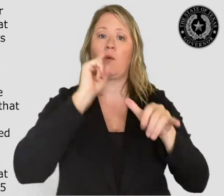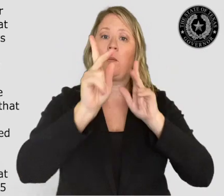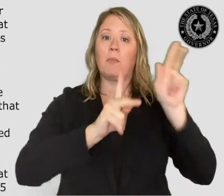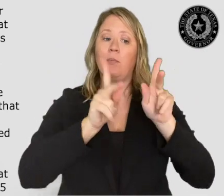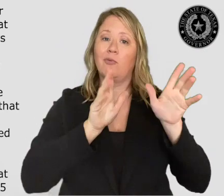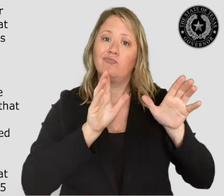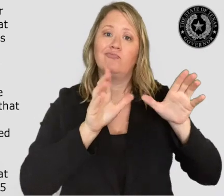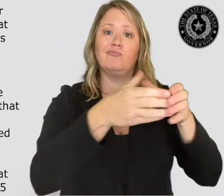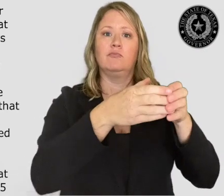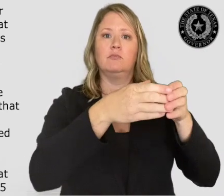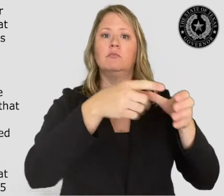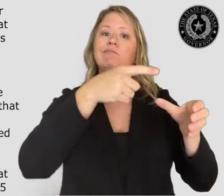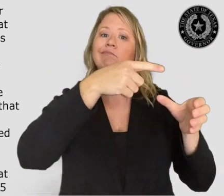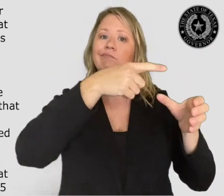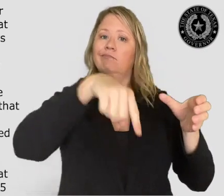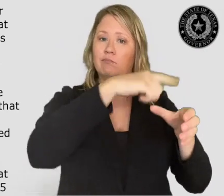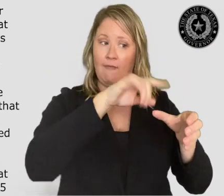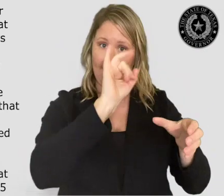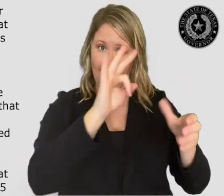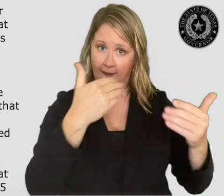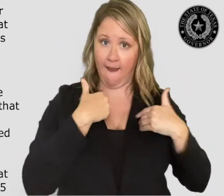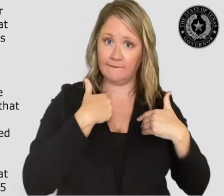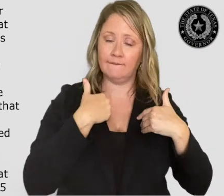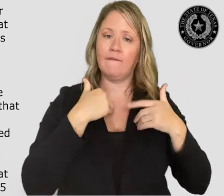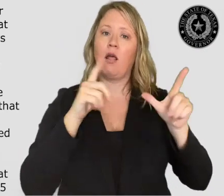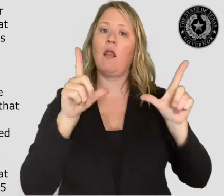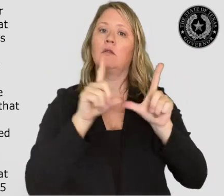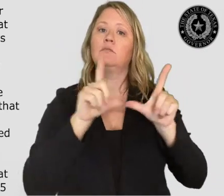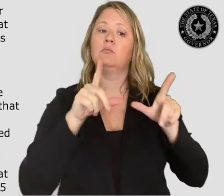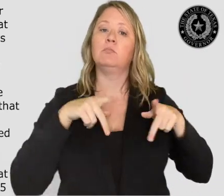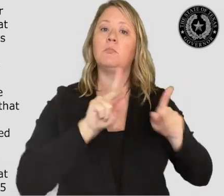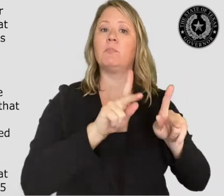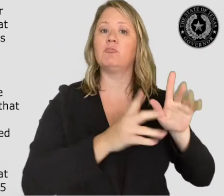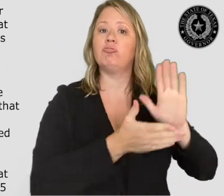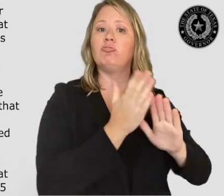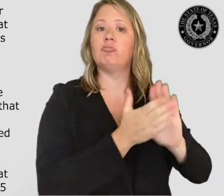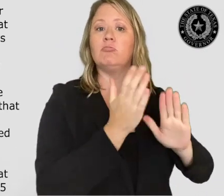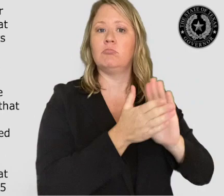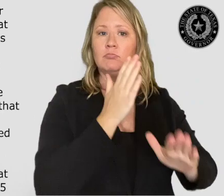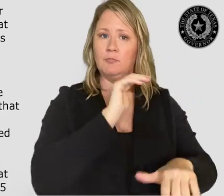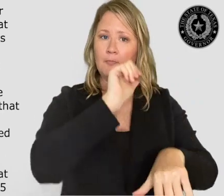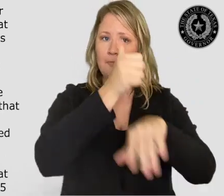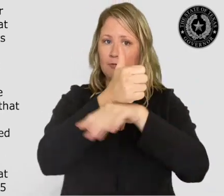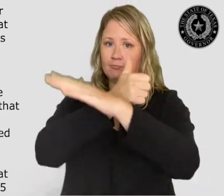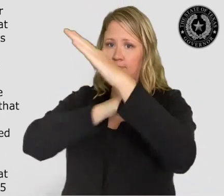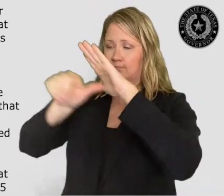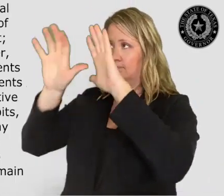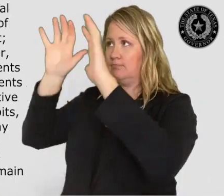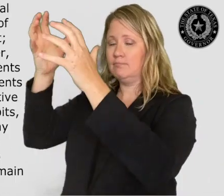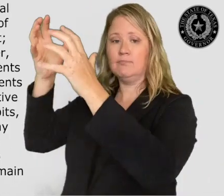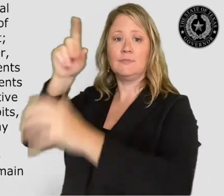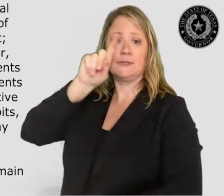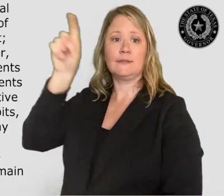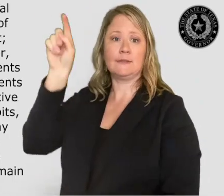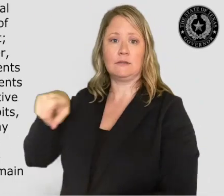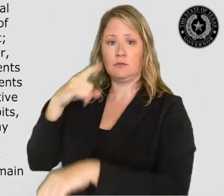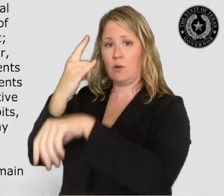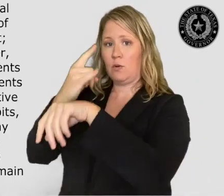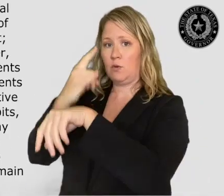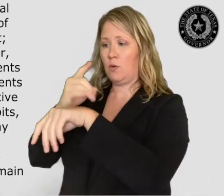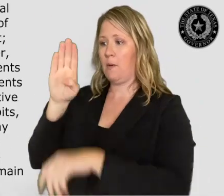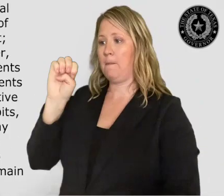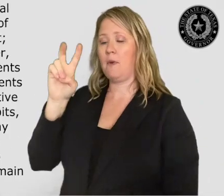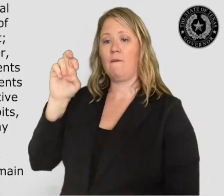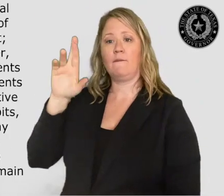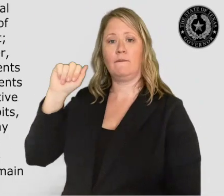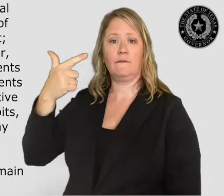not otherwise expressly prohibited in this executive order, for such establishments that operate at up to 25% of the total